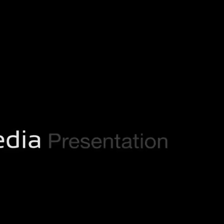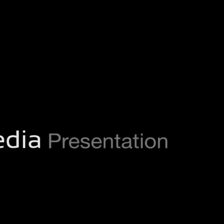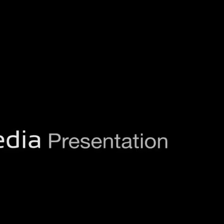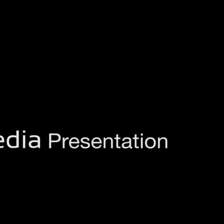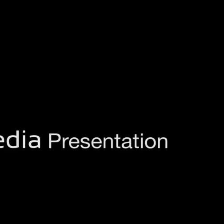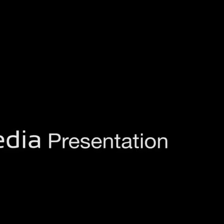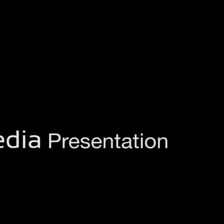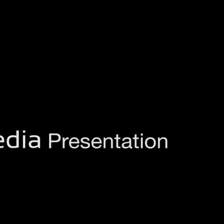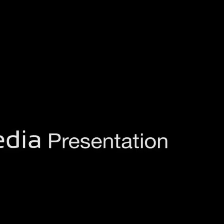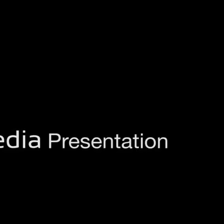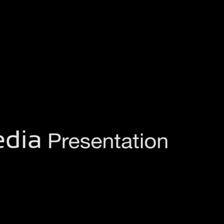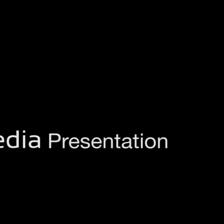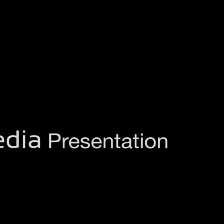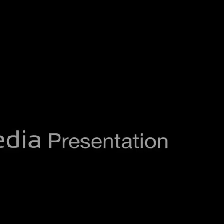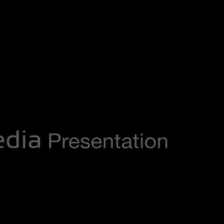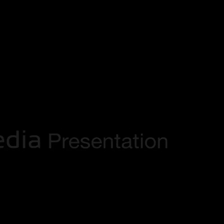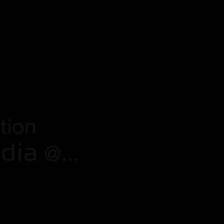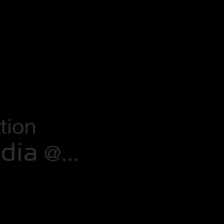so